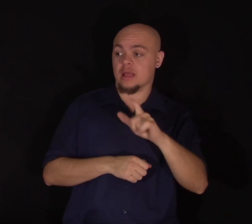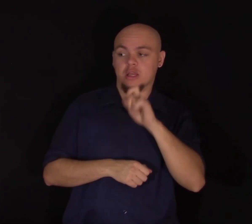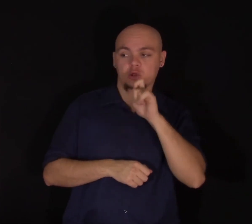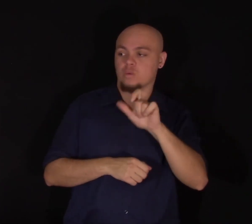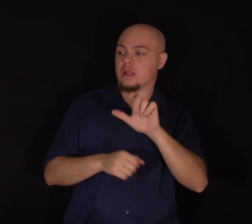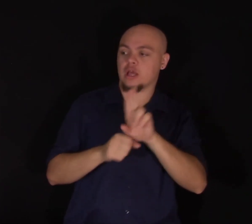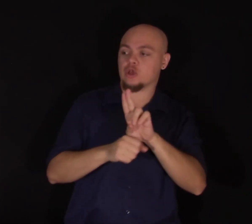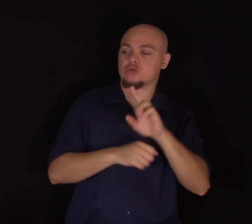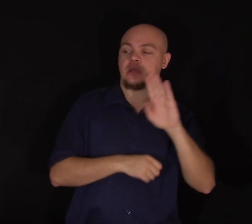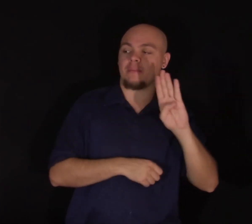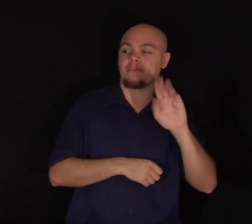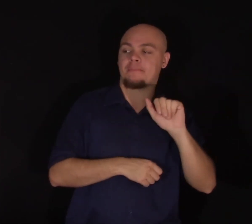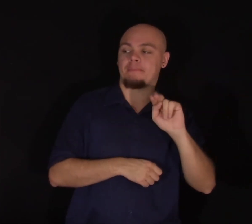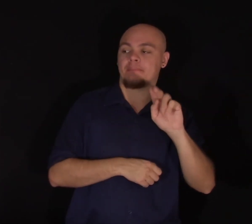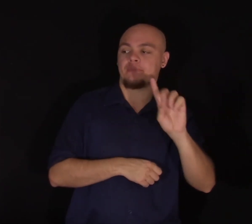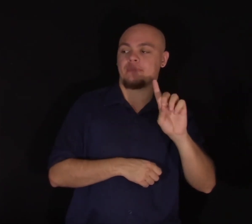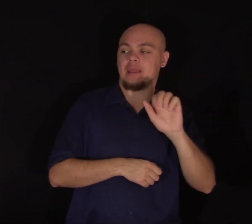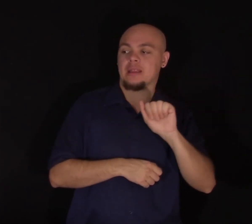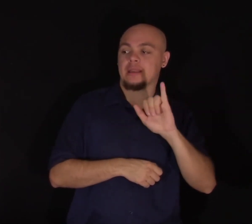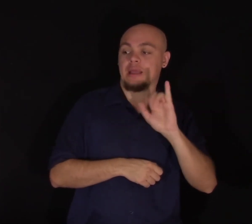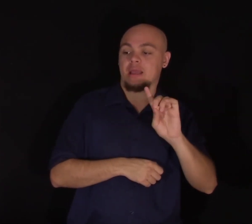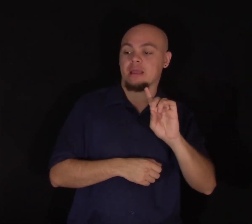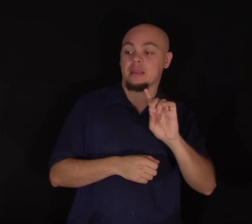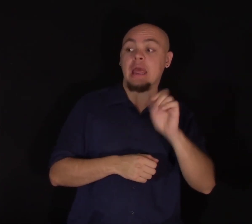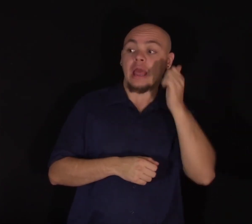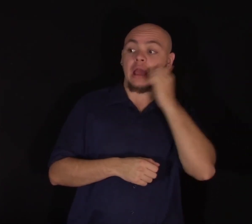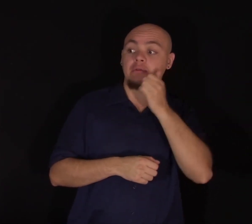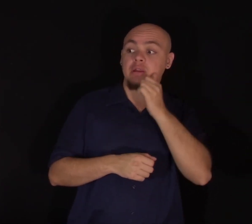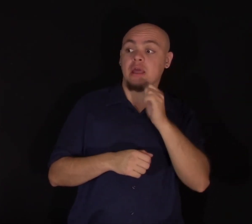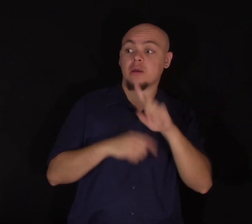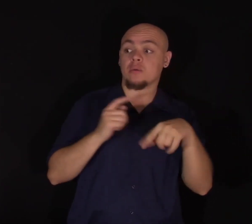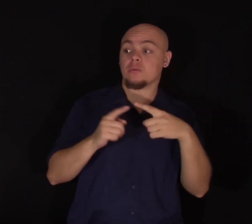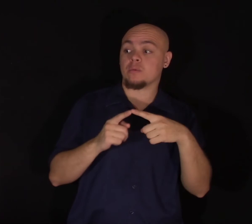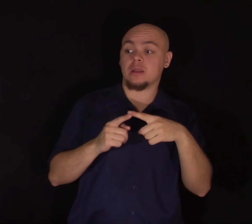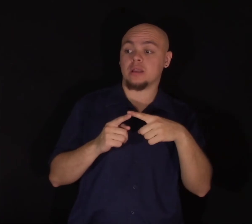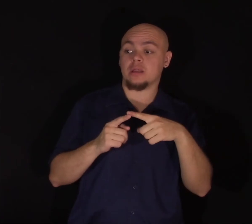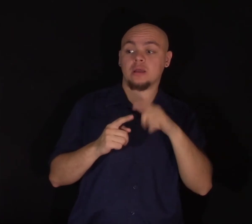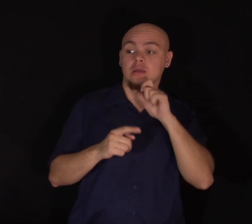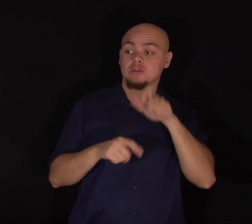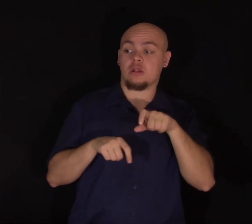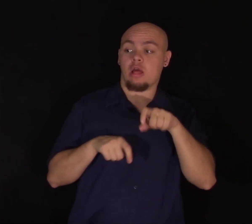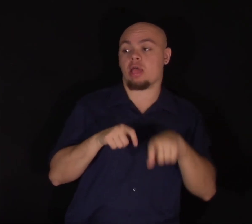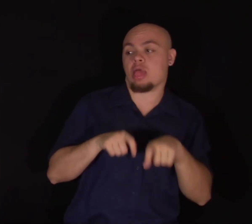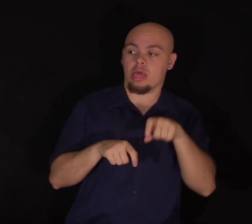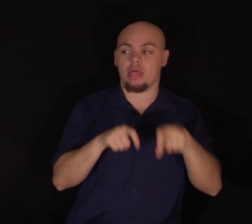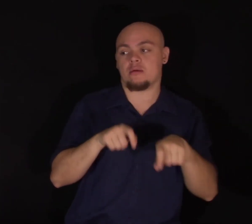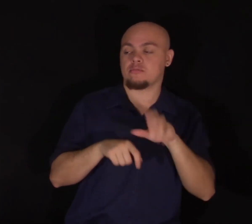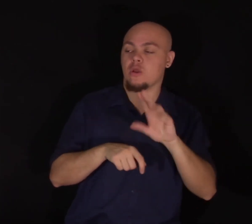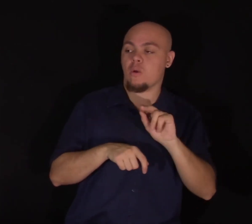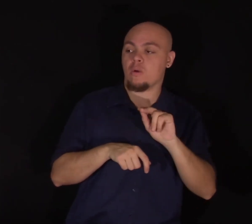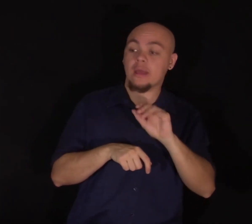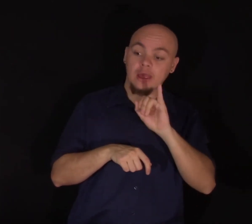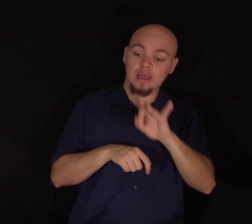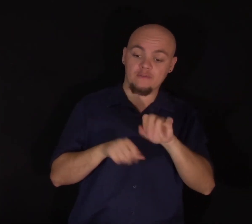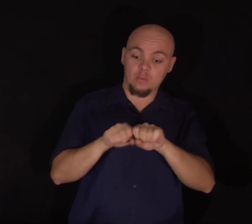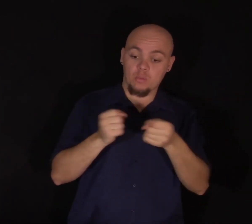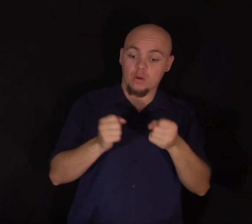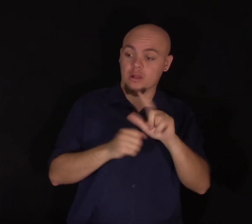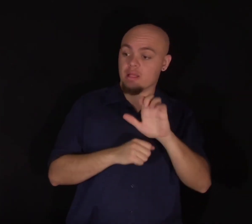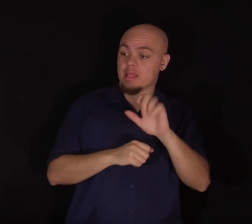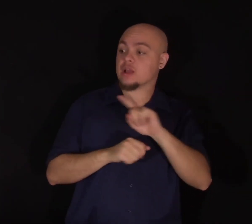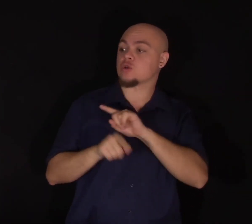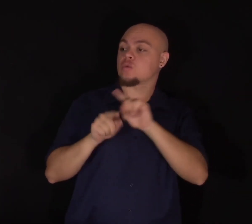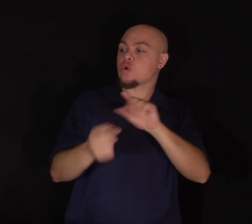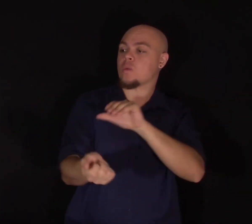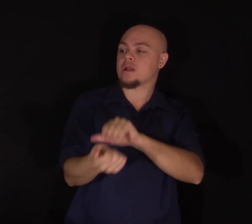Band-Aid on it and then praise the days, be excited about the days when she didn't limp. No, if she had a broken leg, you would get her to a doctor